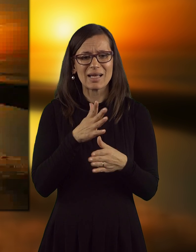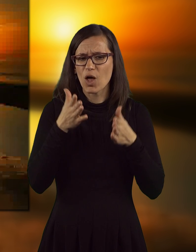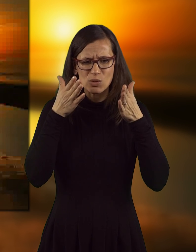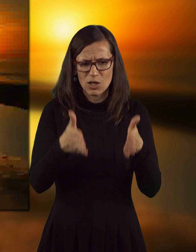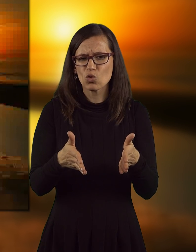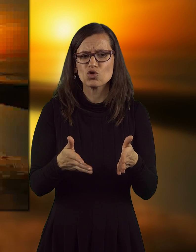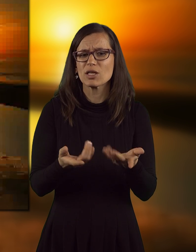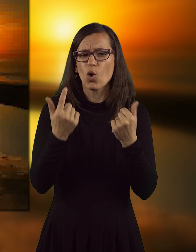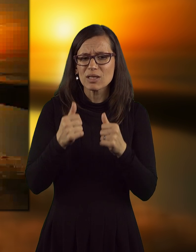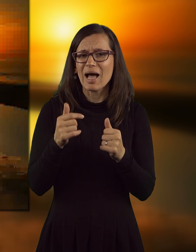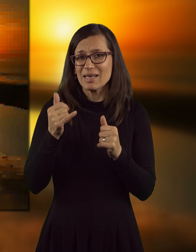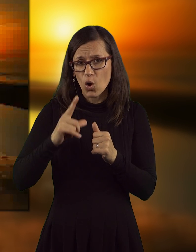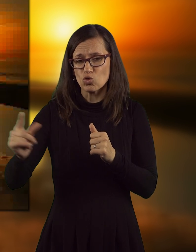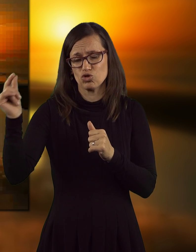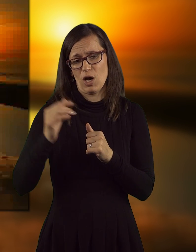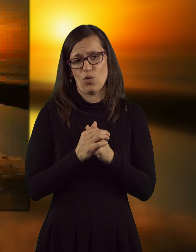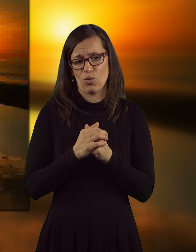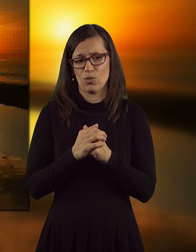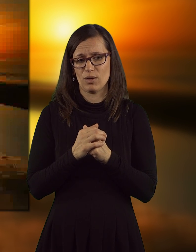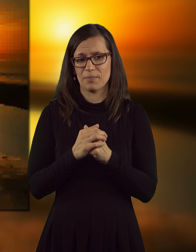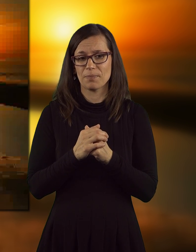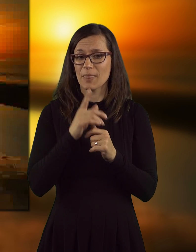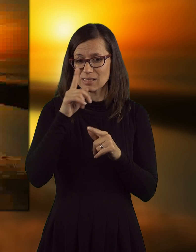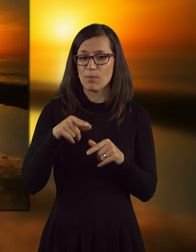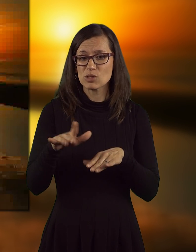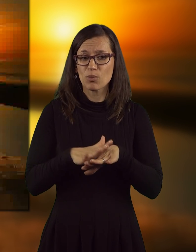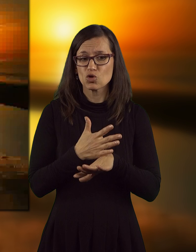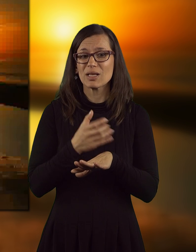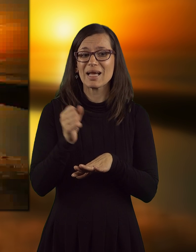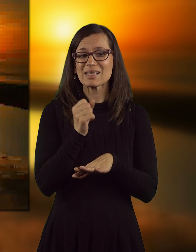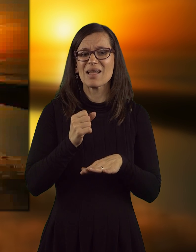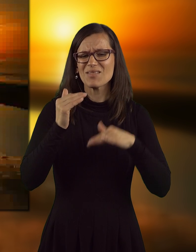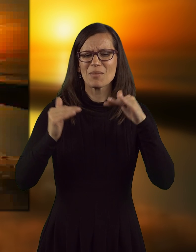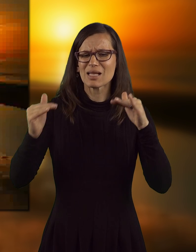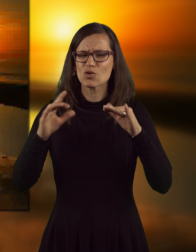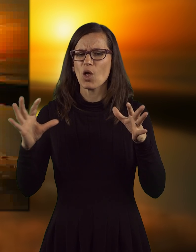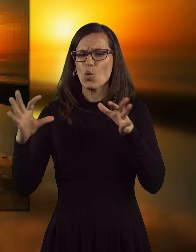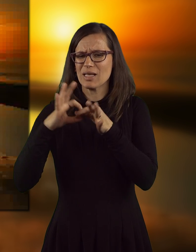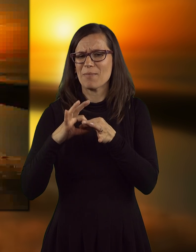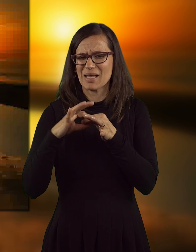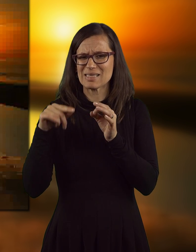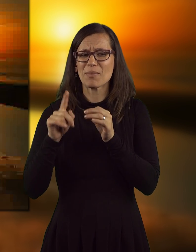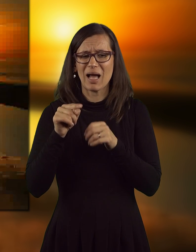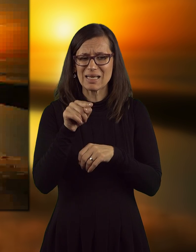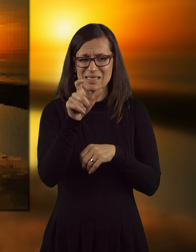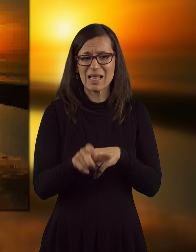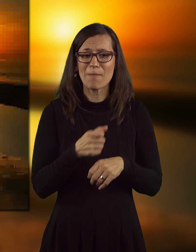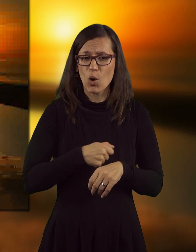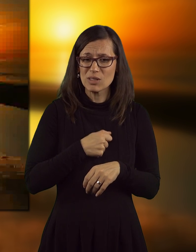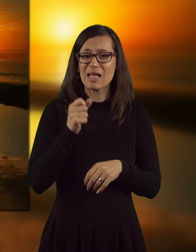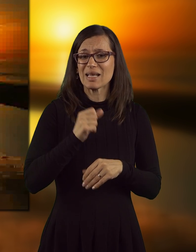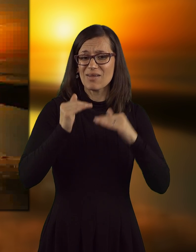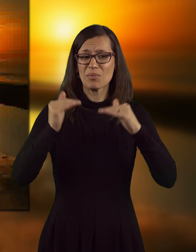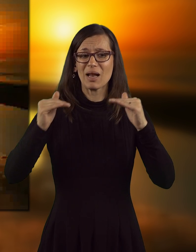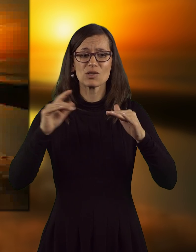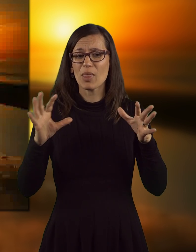has made you focus in opposition to the relationship that you want. But you feel bad because you're not a match to who you are. You are sick because